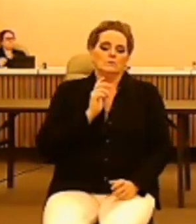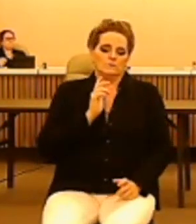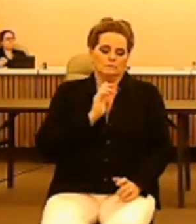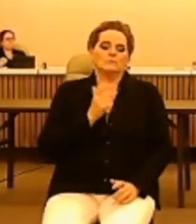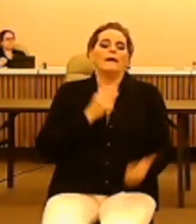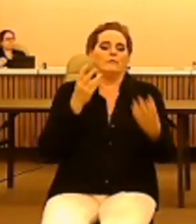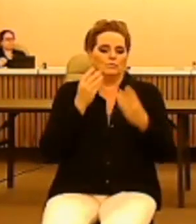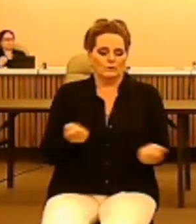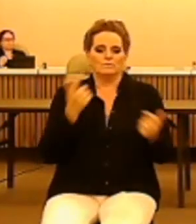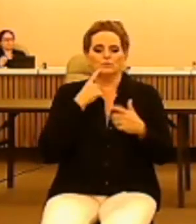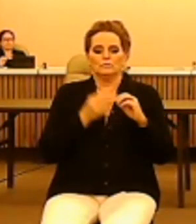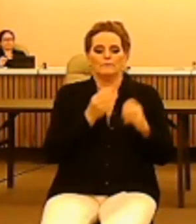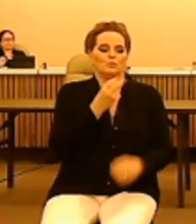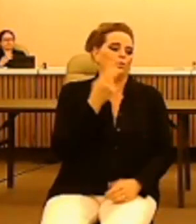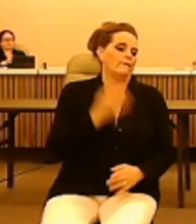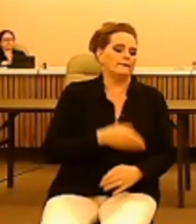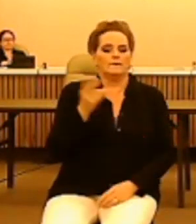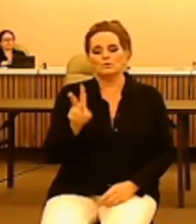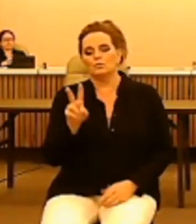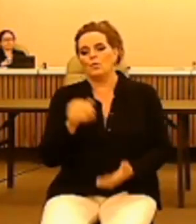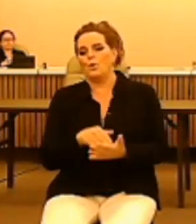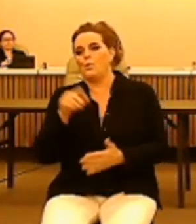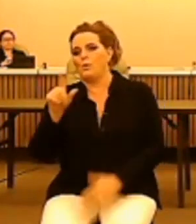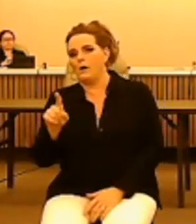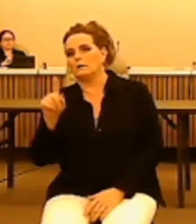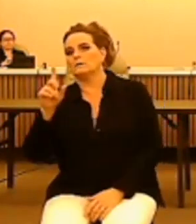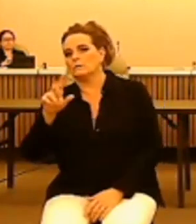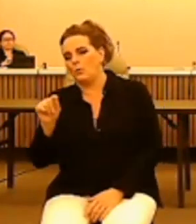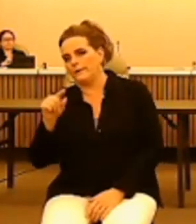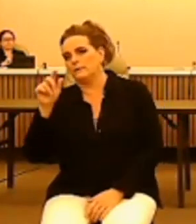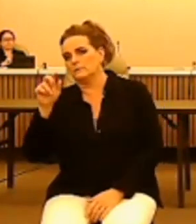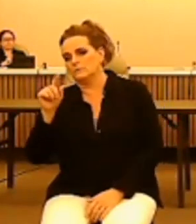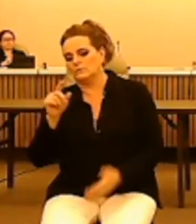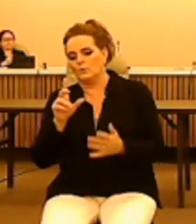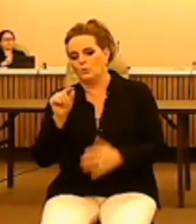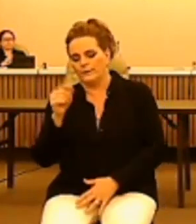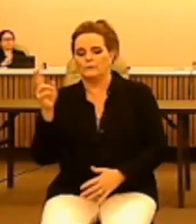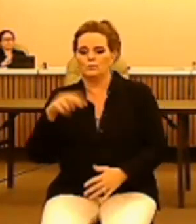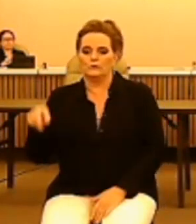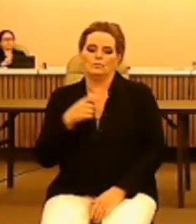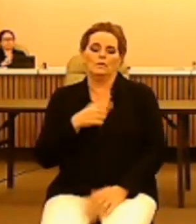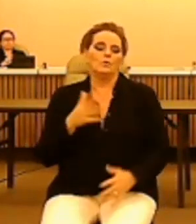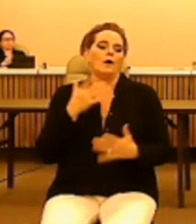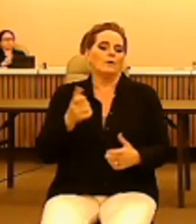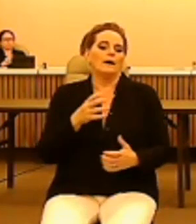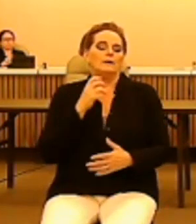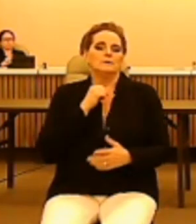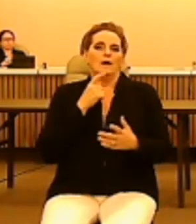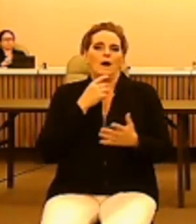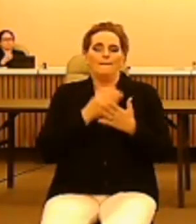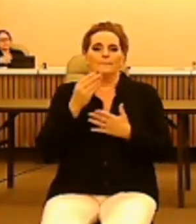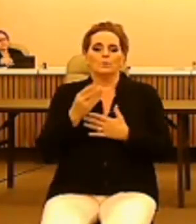I have resolution number 12-201, 2022, to authorize the purchase of a slide-in salter for the highway